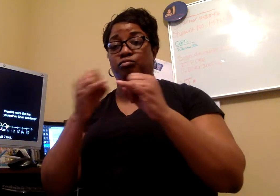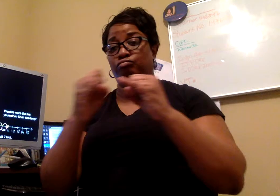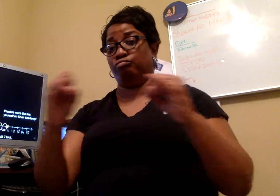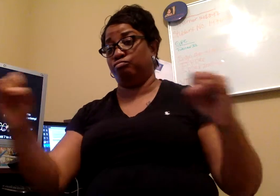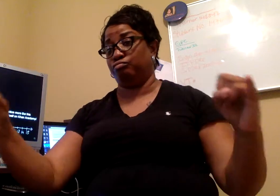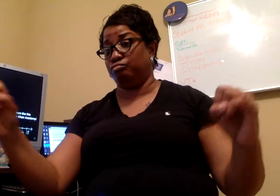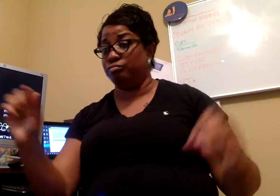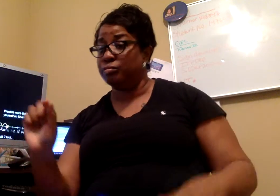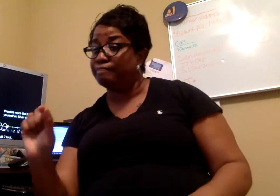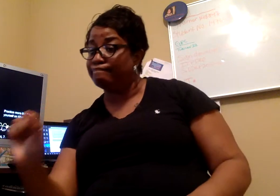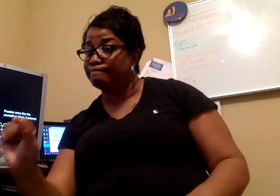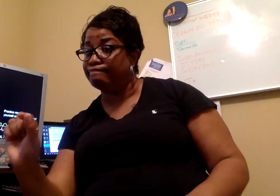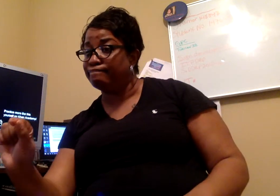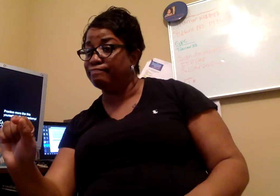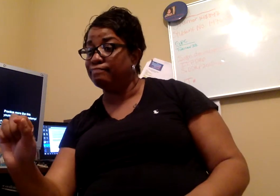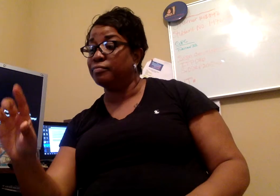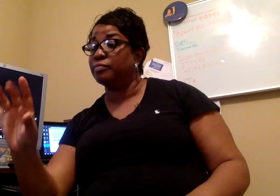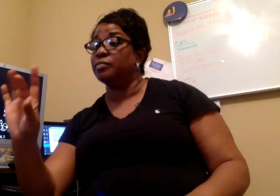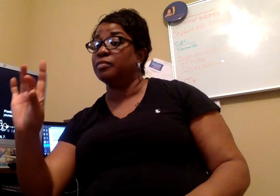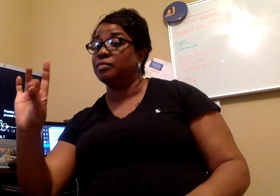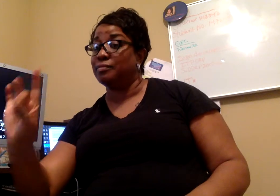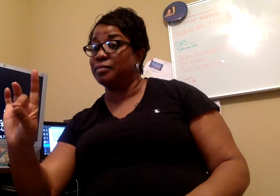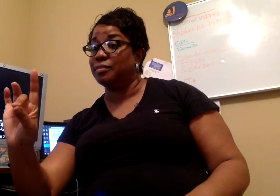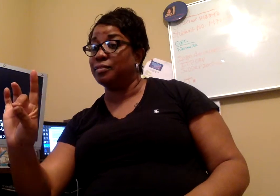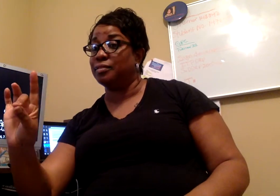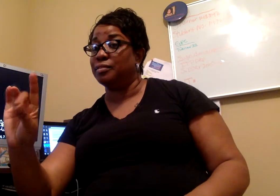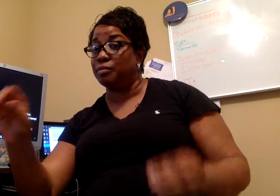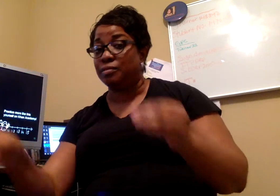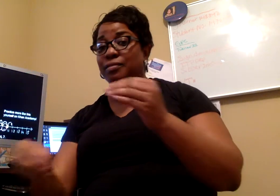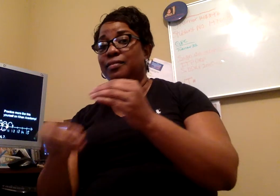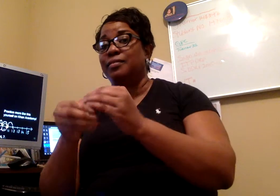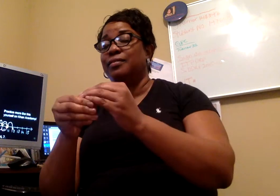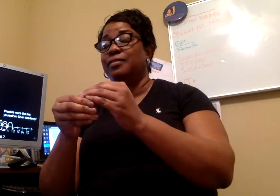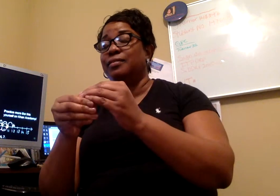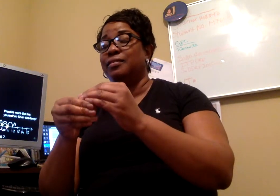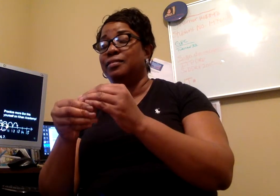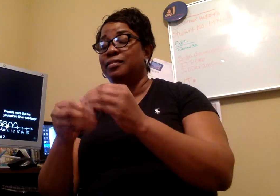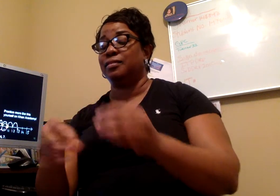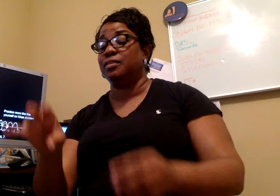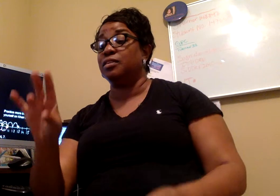7 to it. 1, 2, 3, 4, 5,